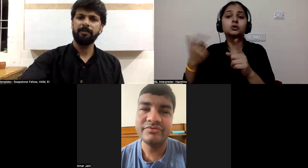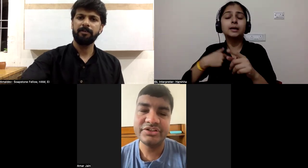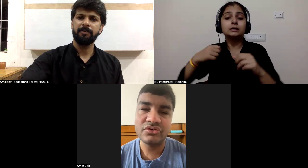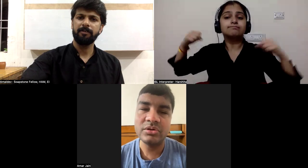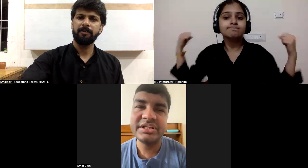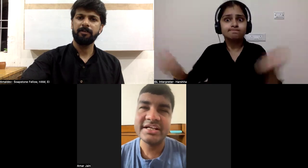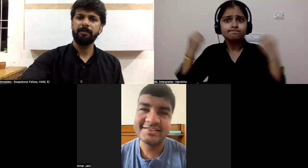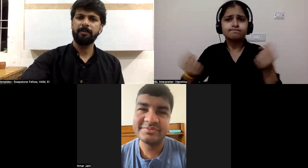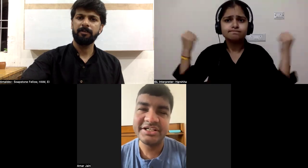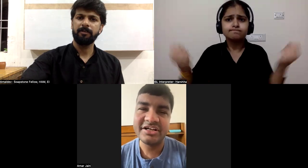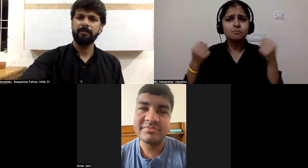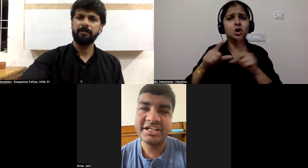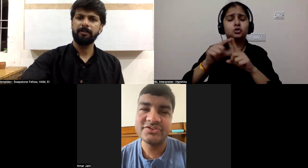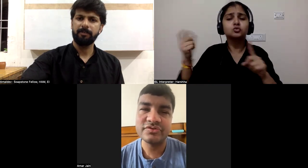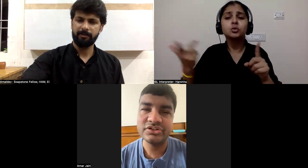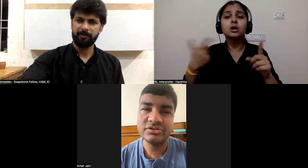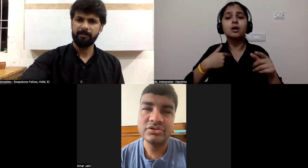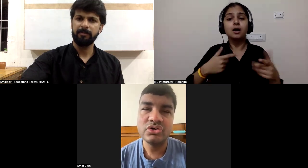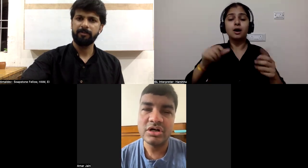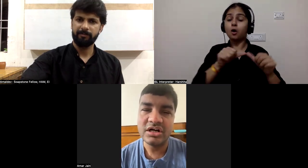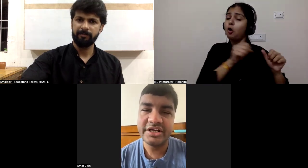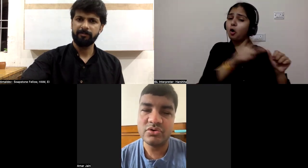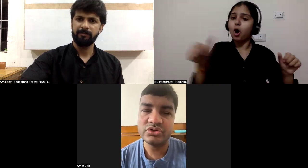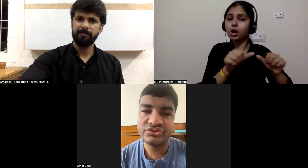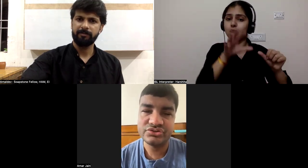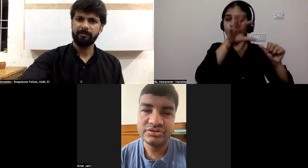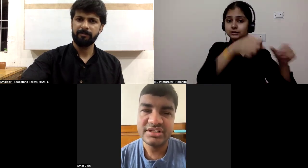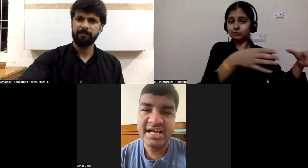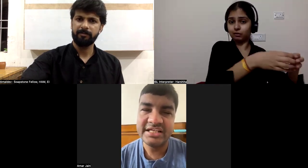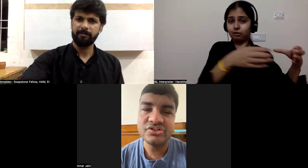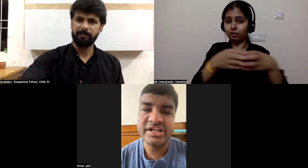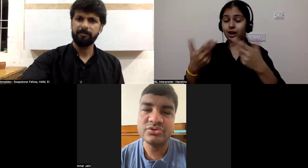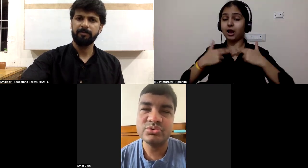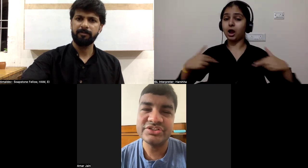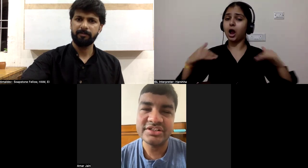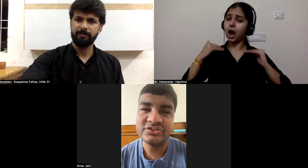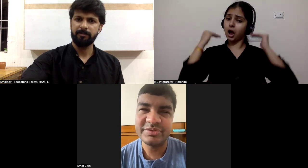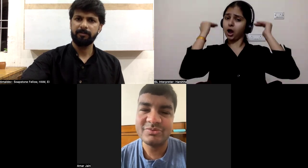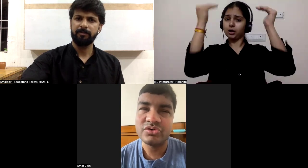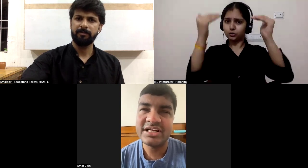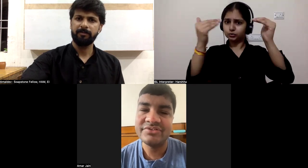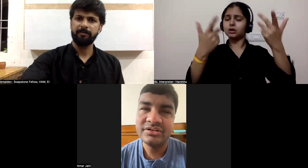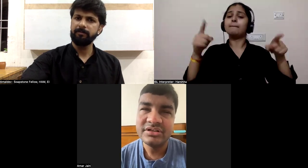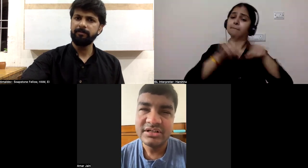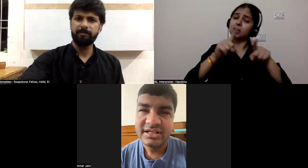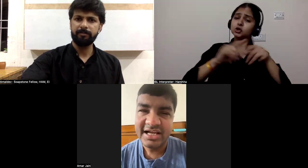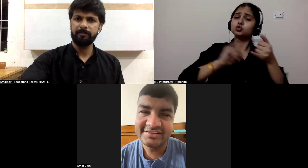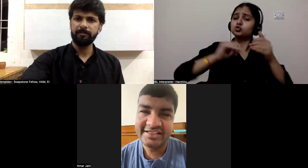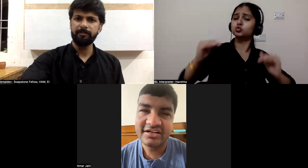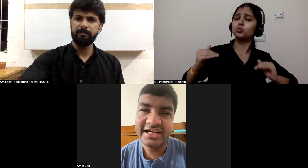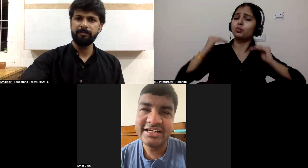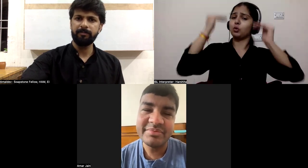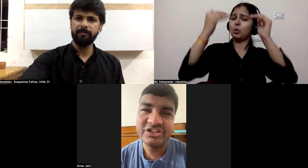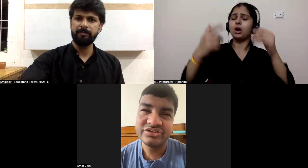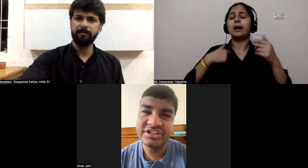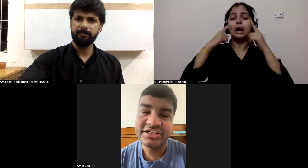aggressively with all the accessibility committees of the high courts, and even trying to do this at the Supreme Court level, as